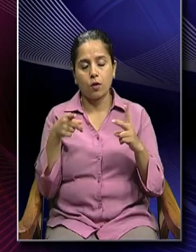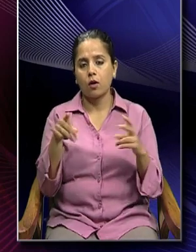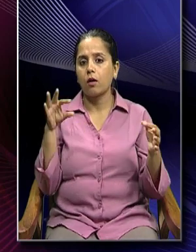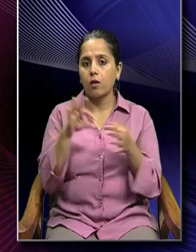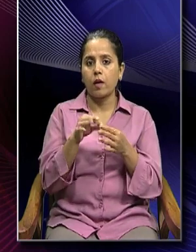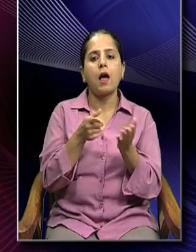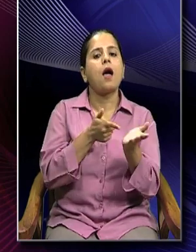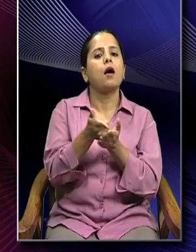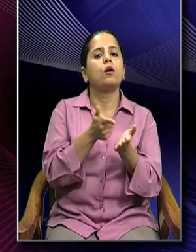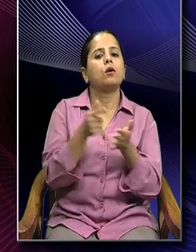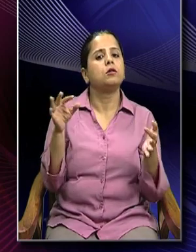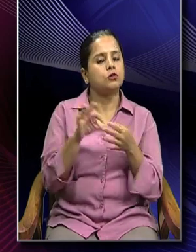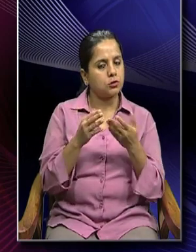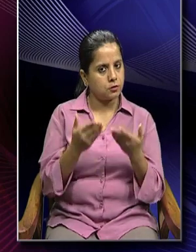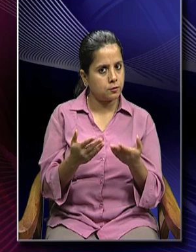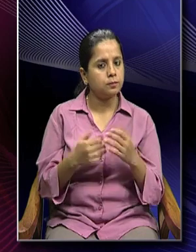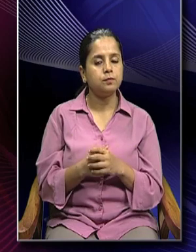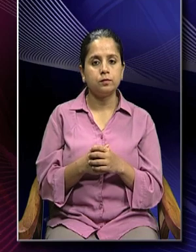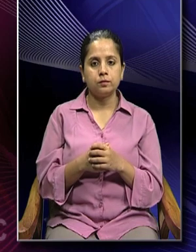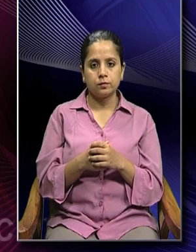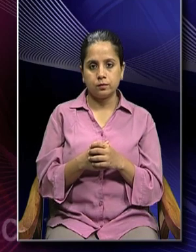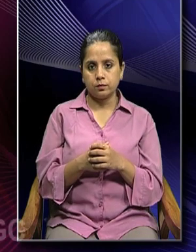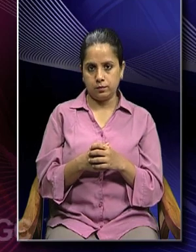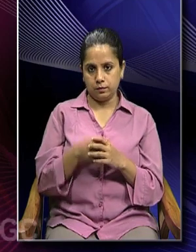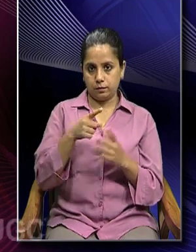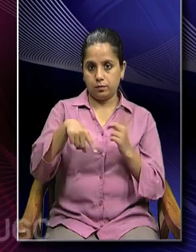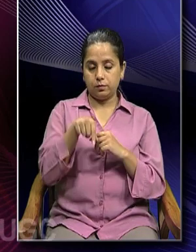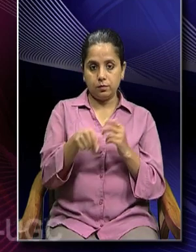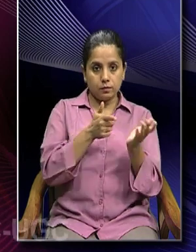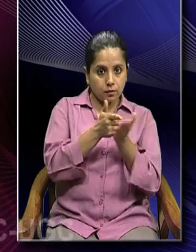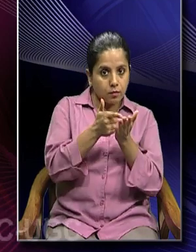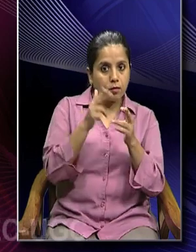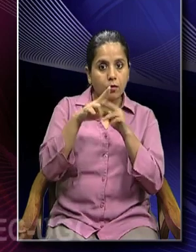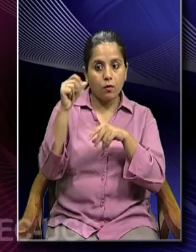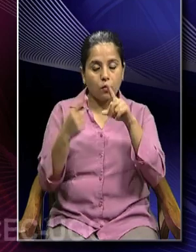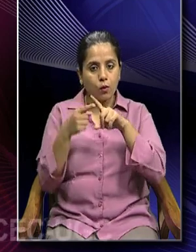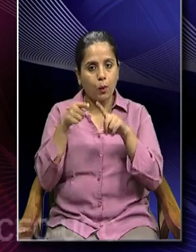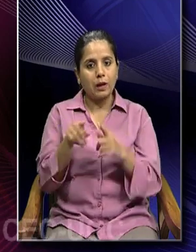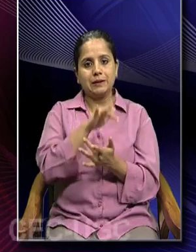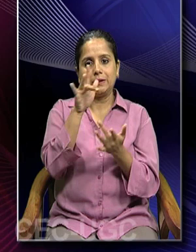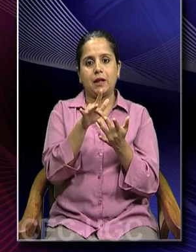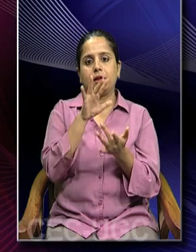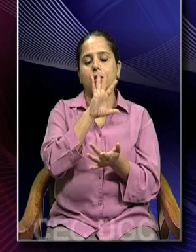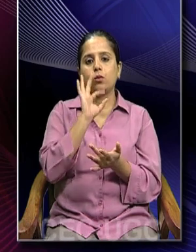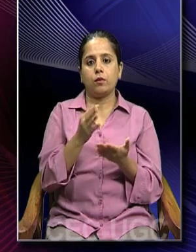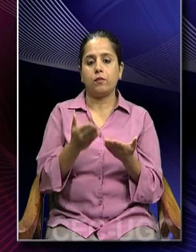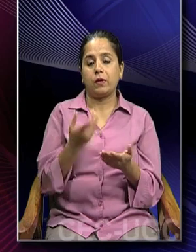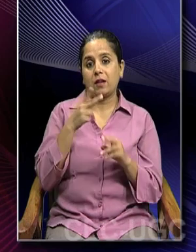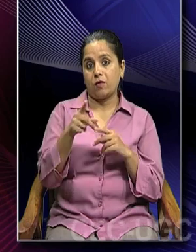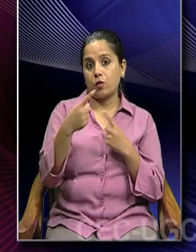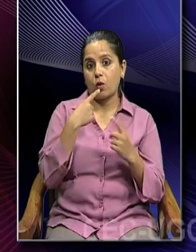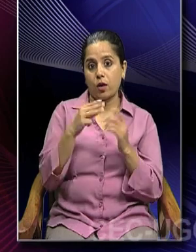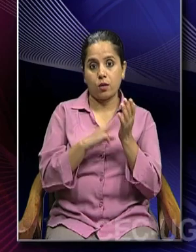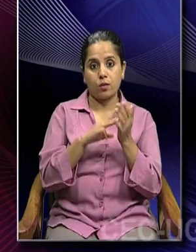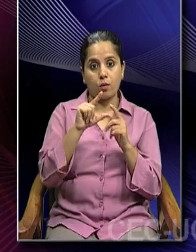on agriculture, and so the field and fort was the central point. If we talk about